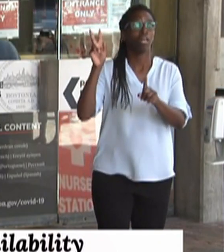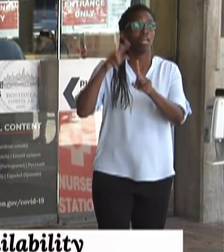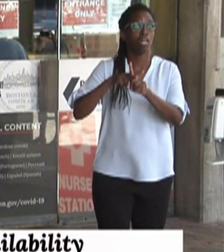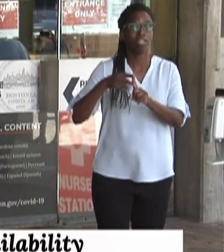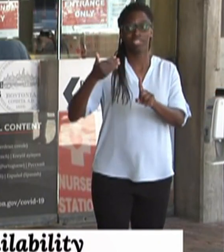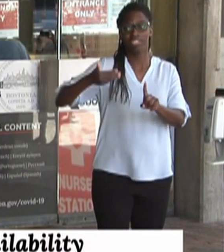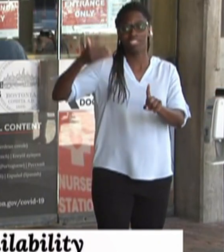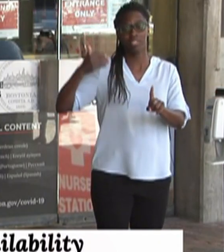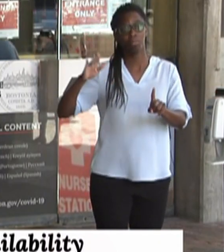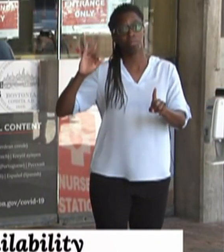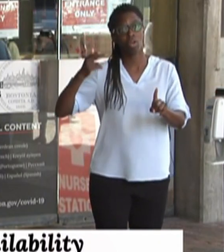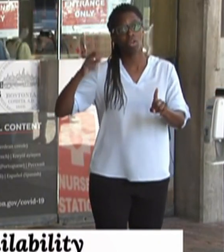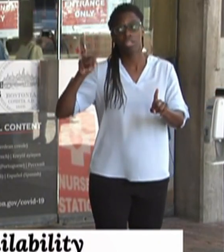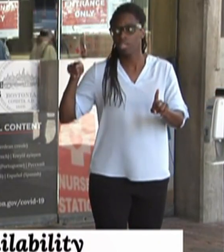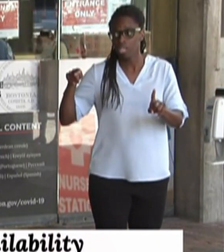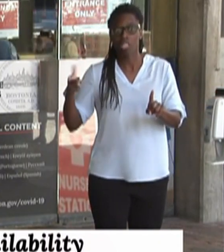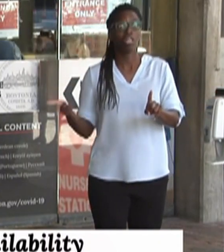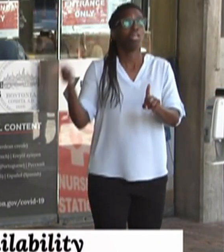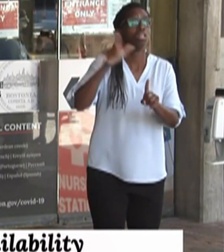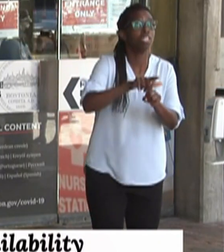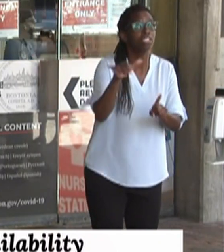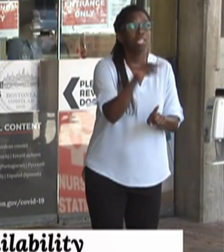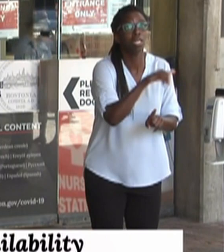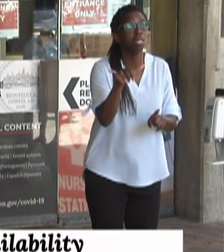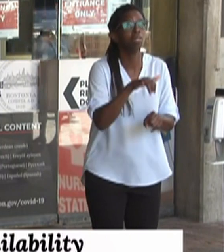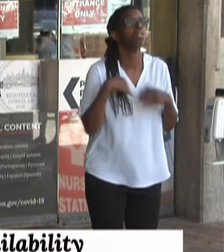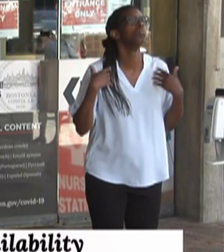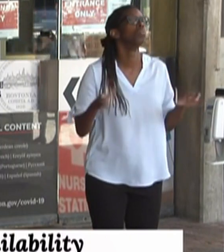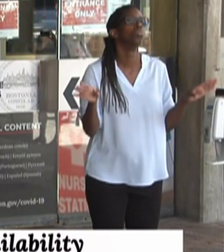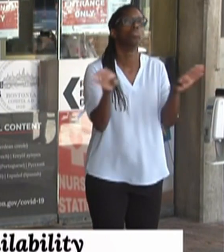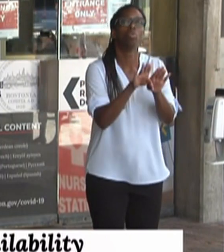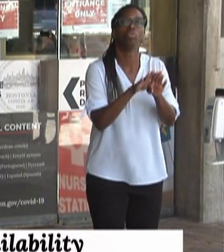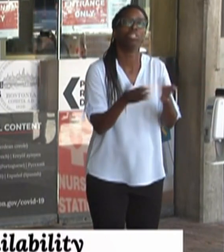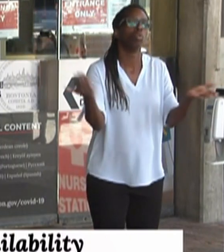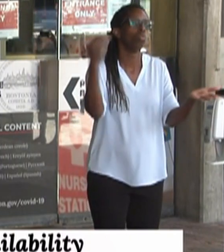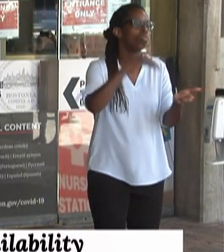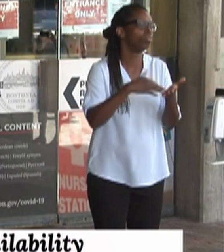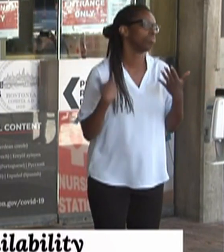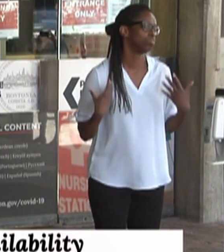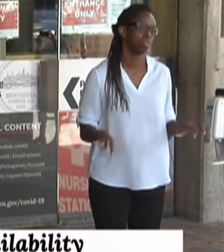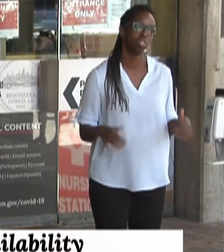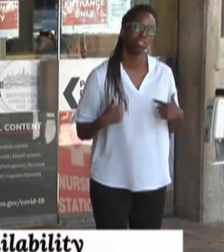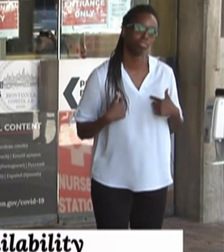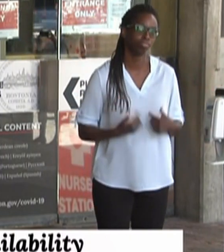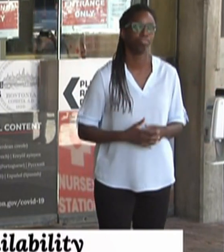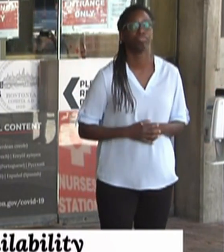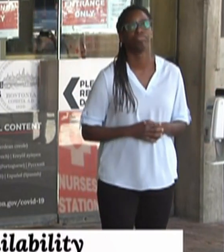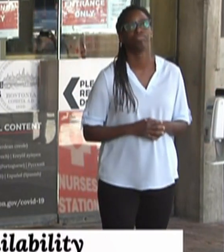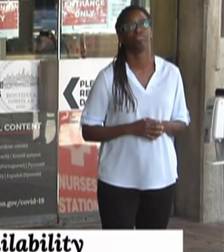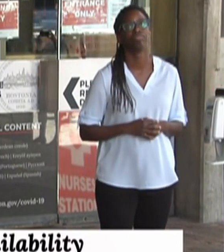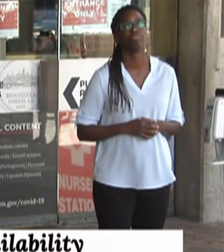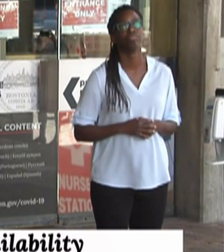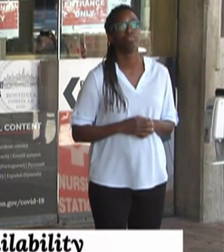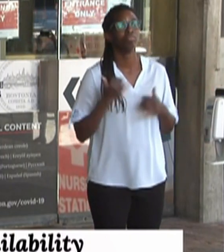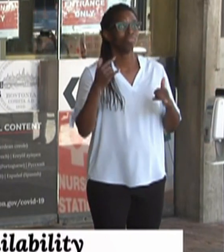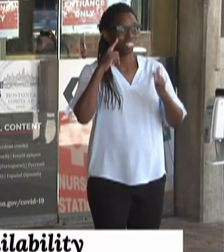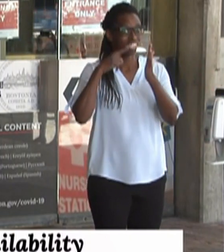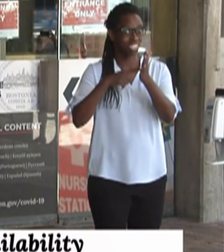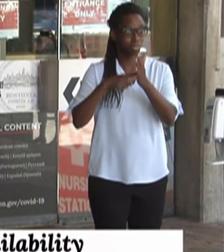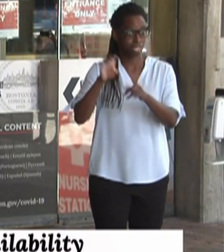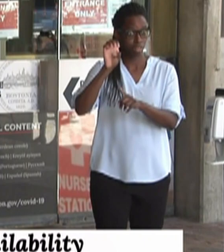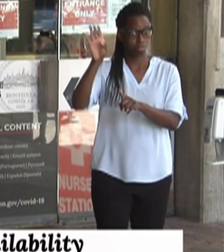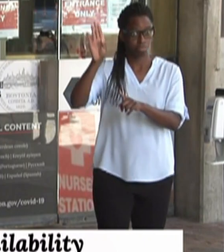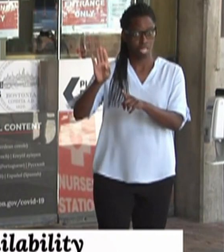numbers. We're seeing in East Boston now, we don't have the root cause yet of what's going on there, but 11% rate is pretty high. I mean,